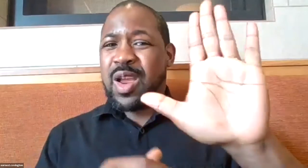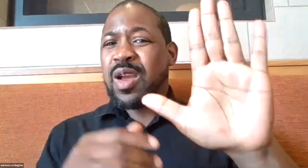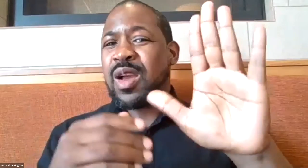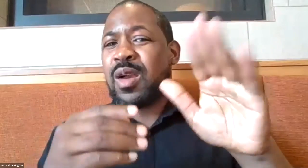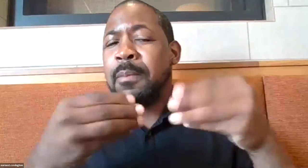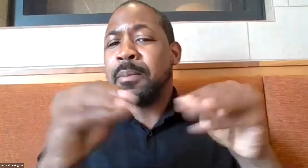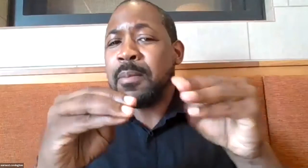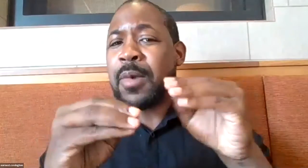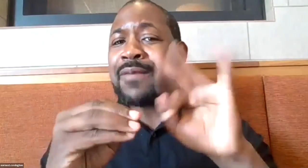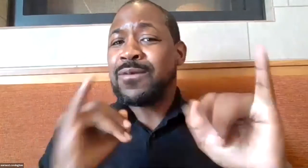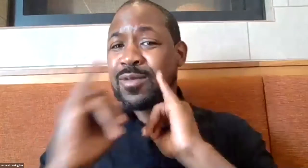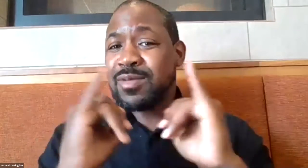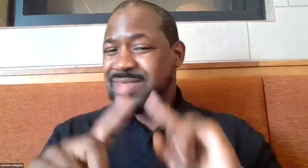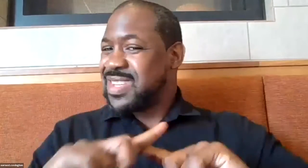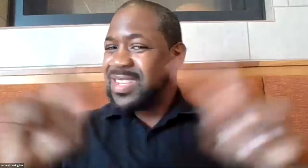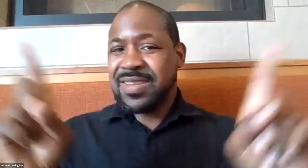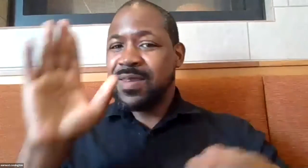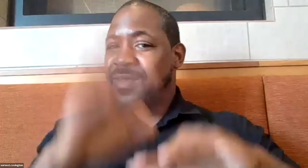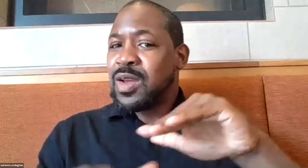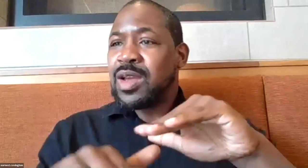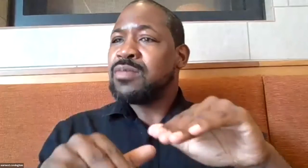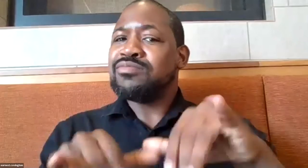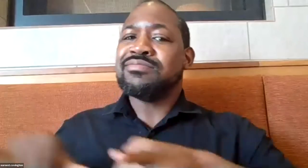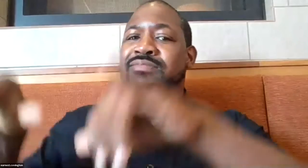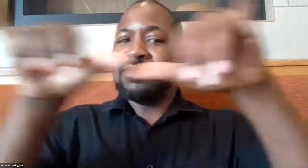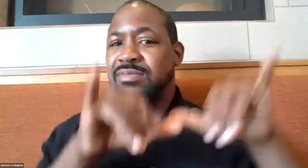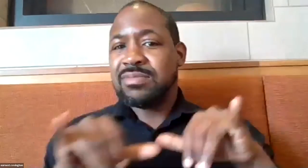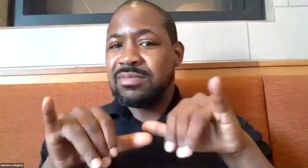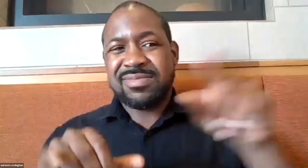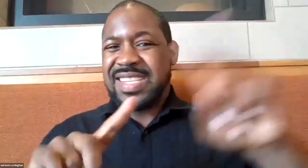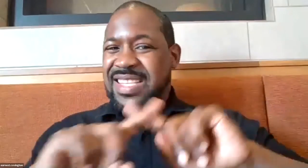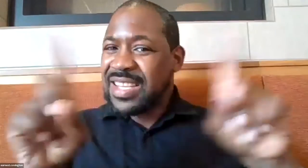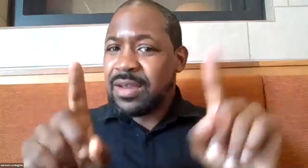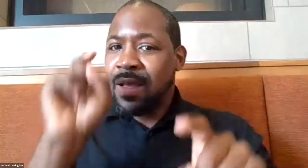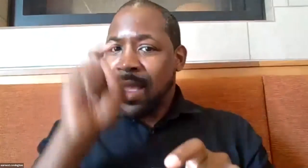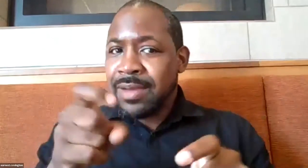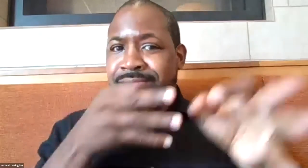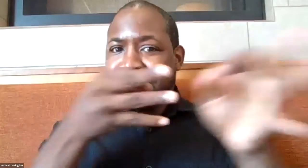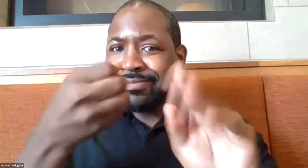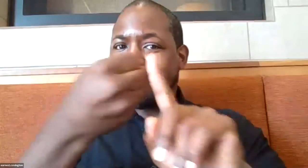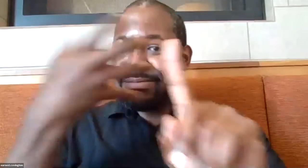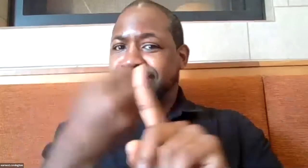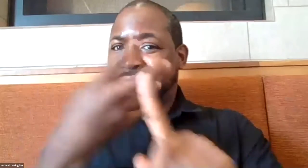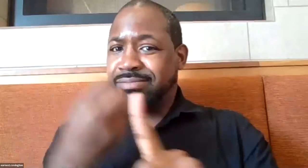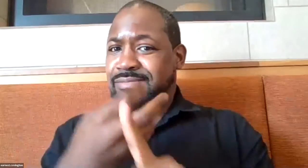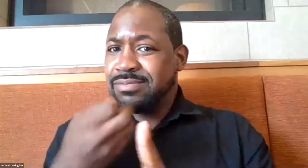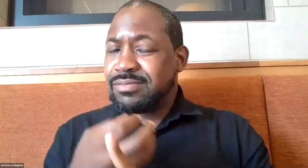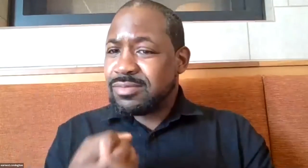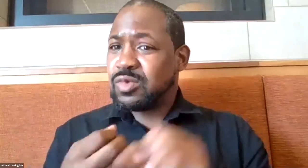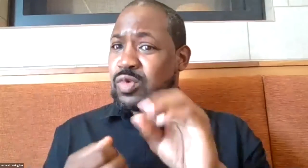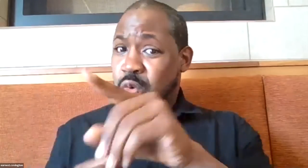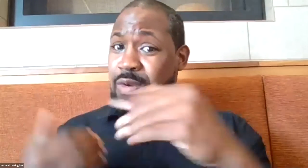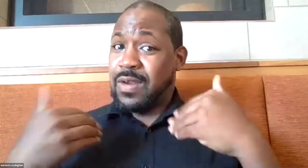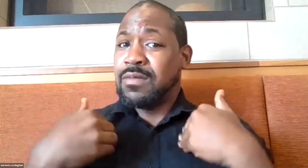to expand on that because of the fact that they don't have those government job background? And so it's not a standard, so they have to